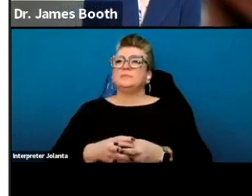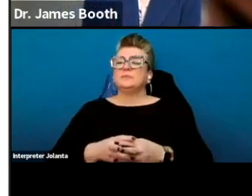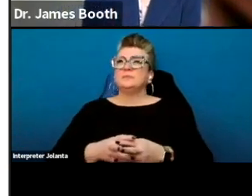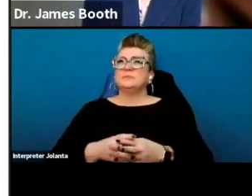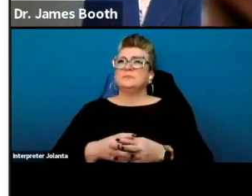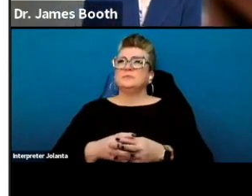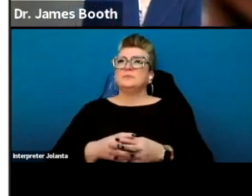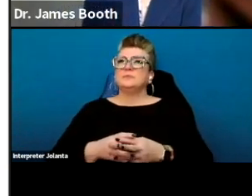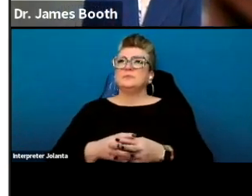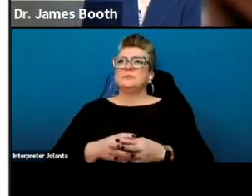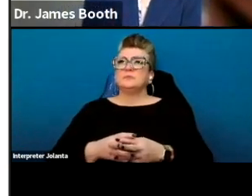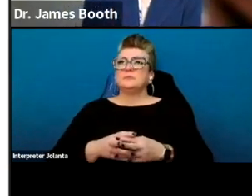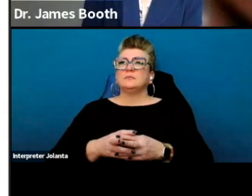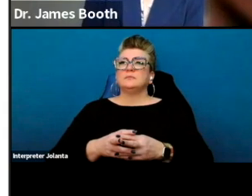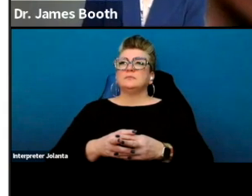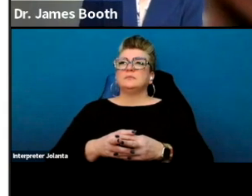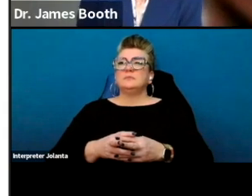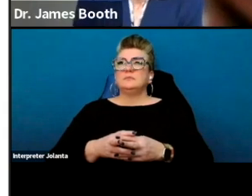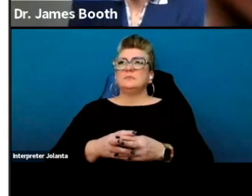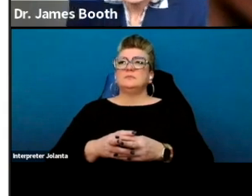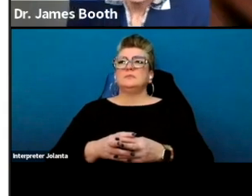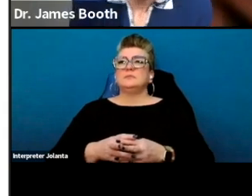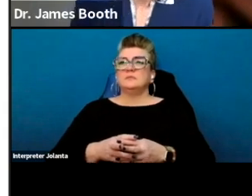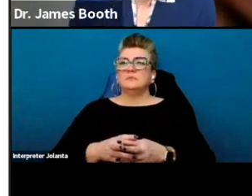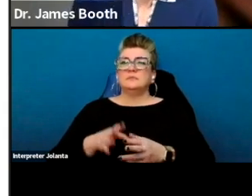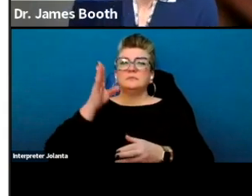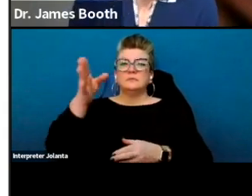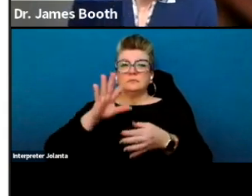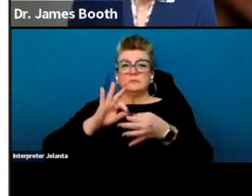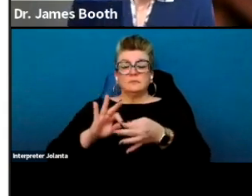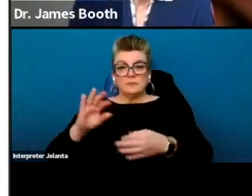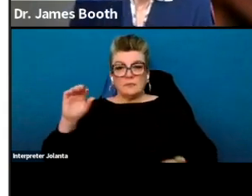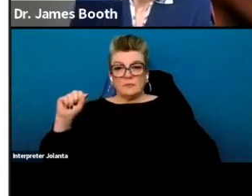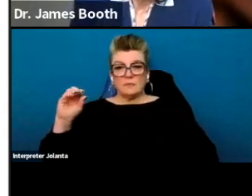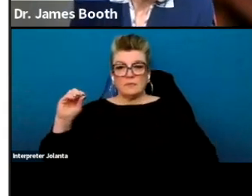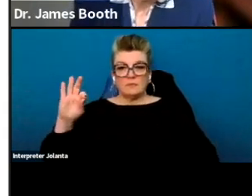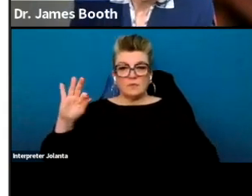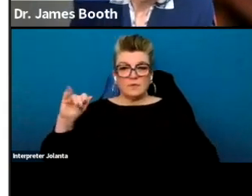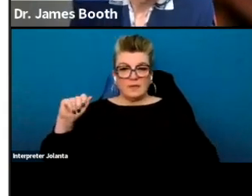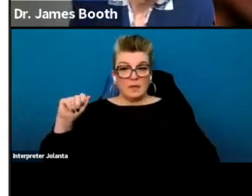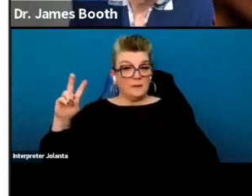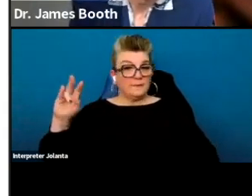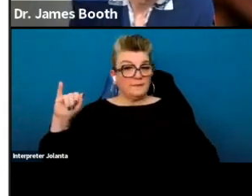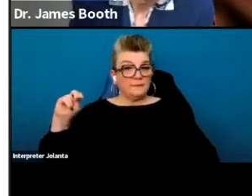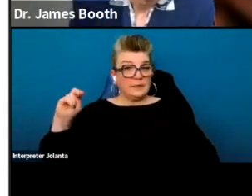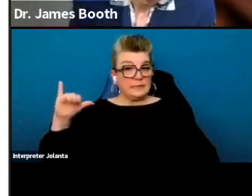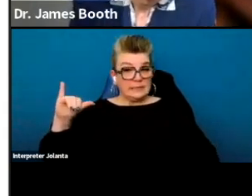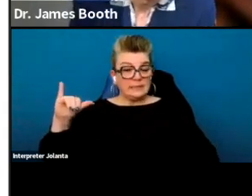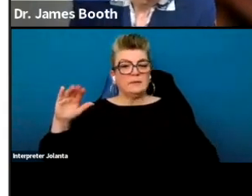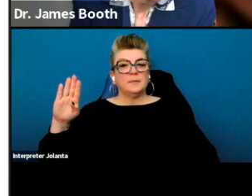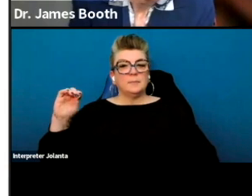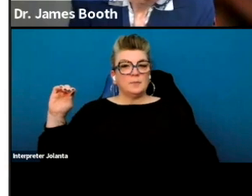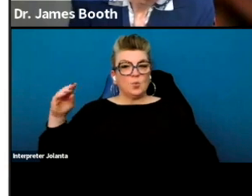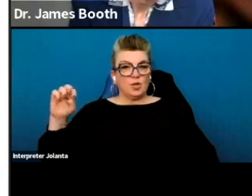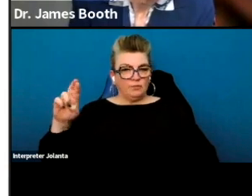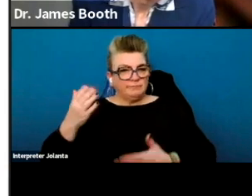is we're actually doing, this is with Sophia Vinci Boer here in Vanderbilt,